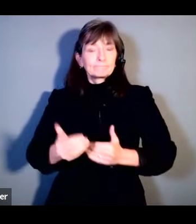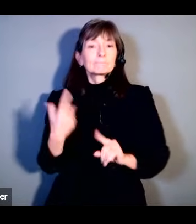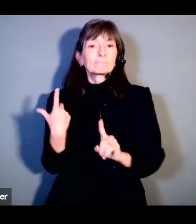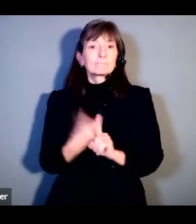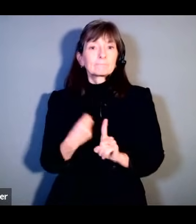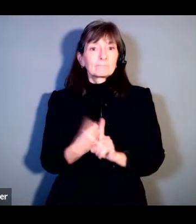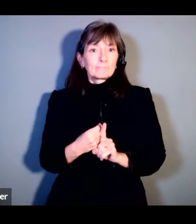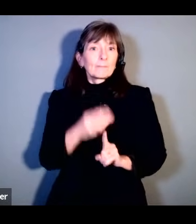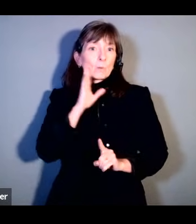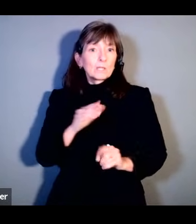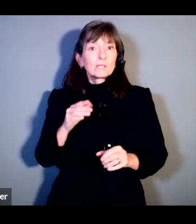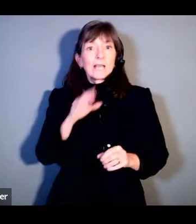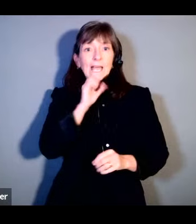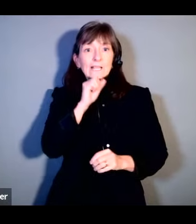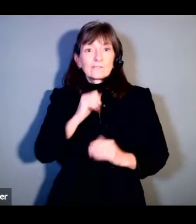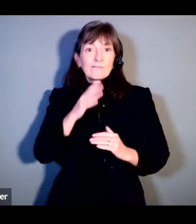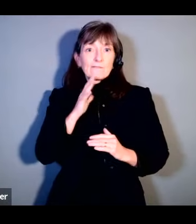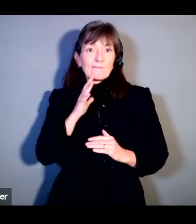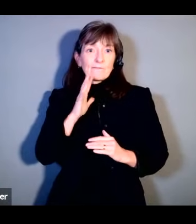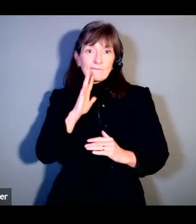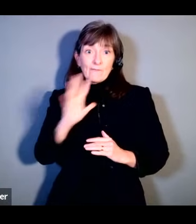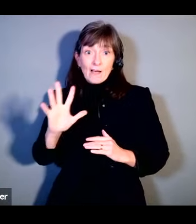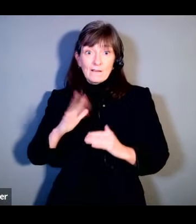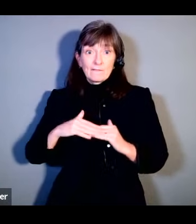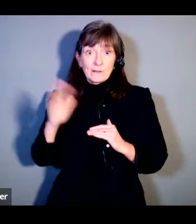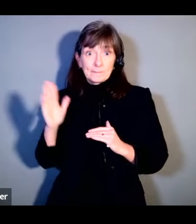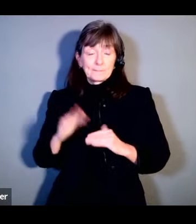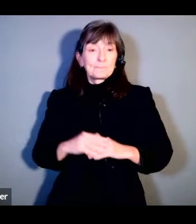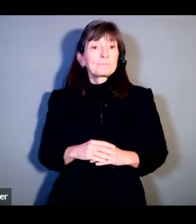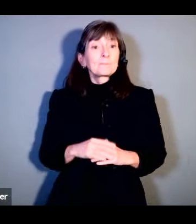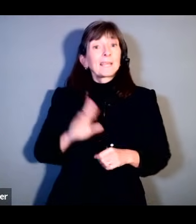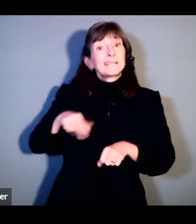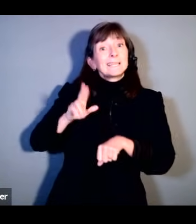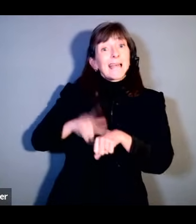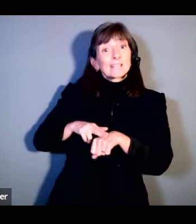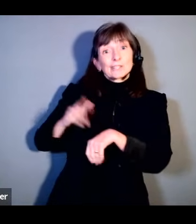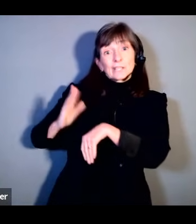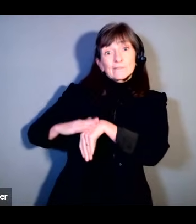The National Advisory Committee on Immunization also